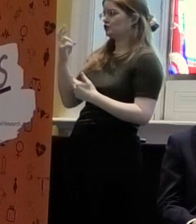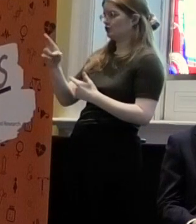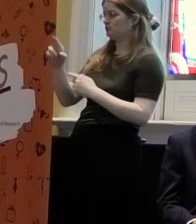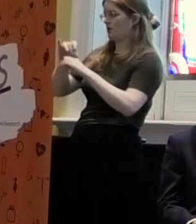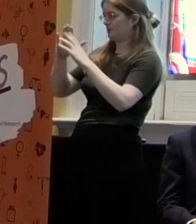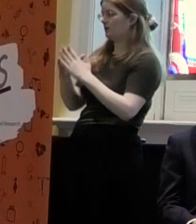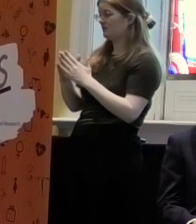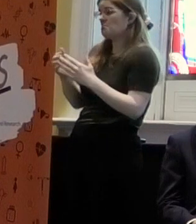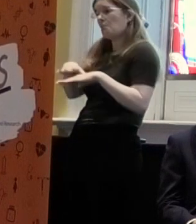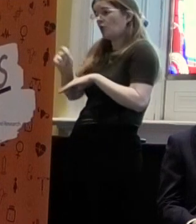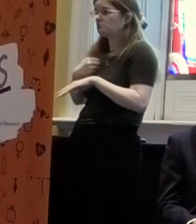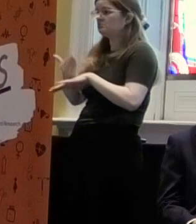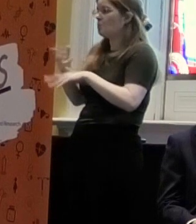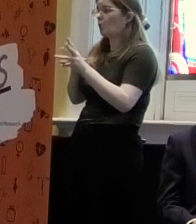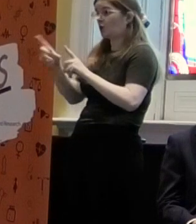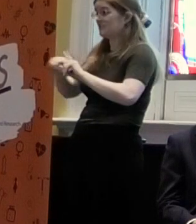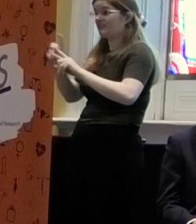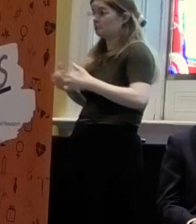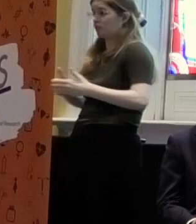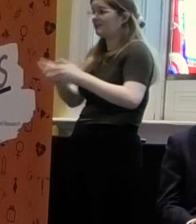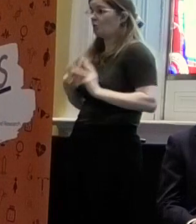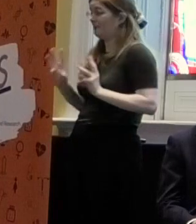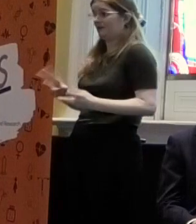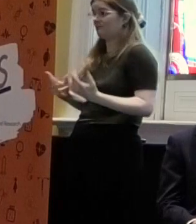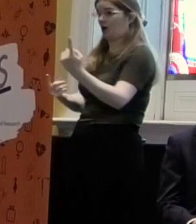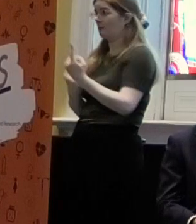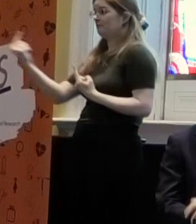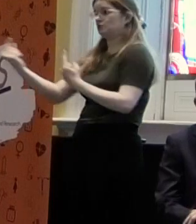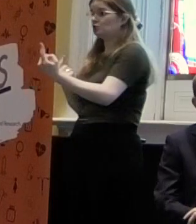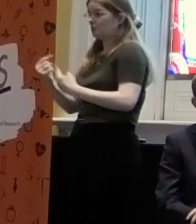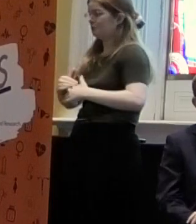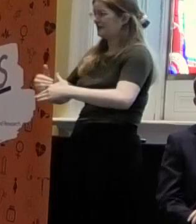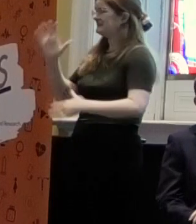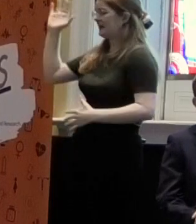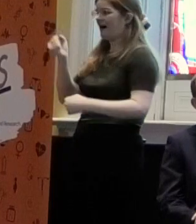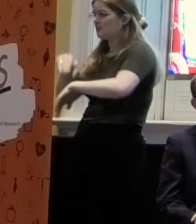of my job is working with women, pregnant women and people who may have an